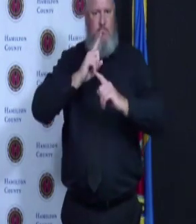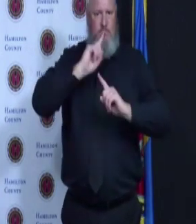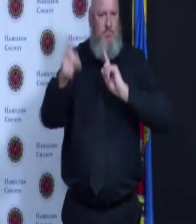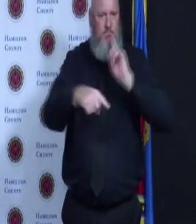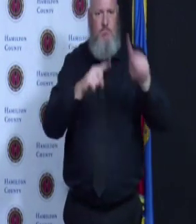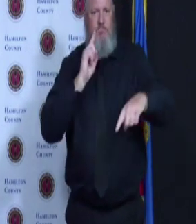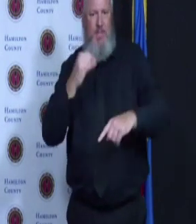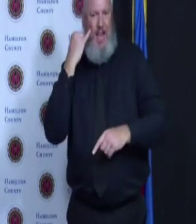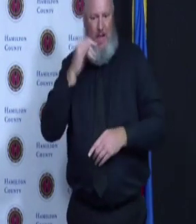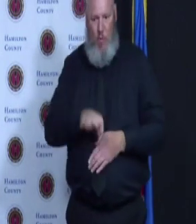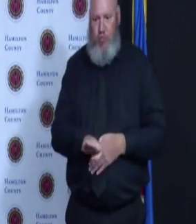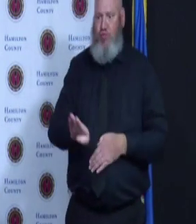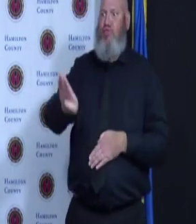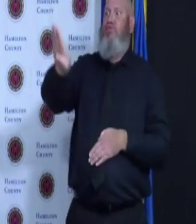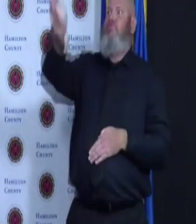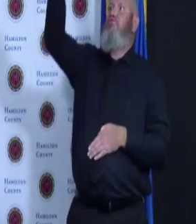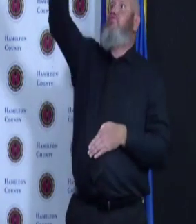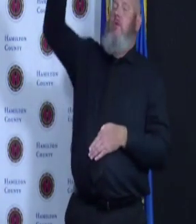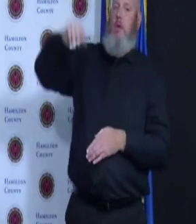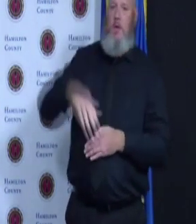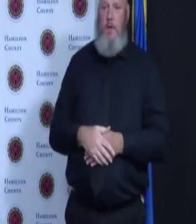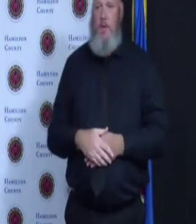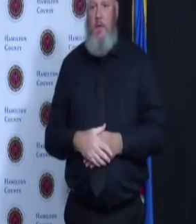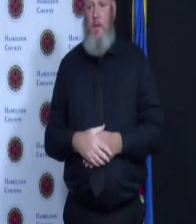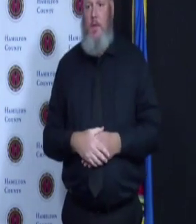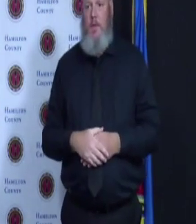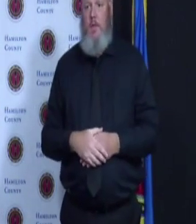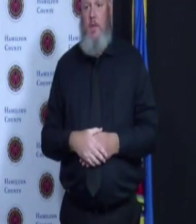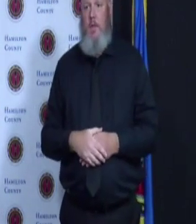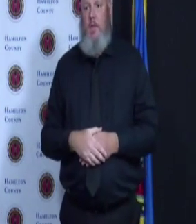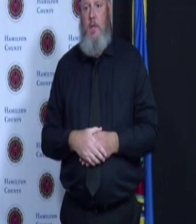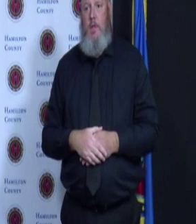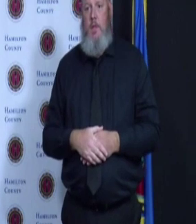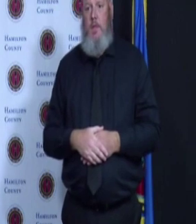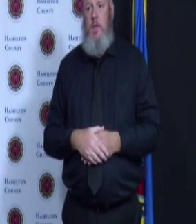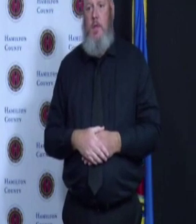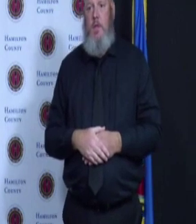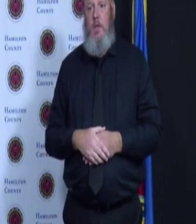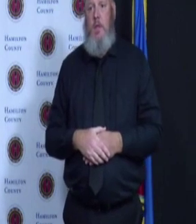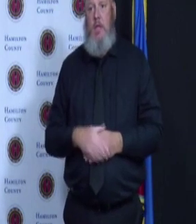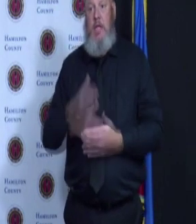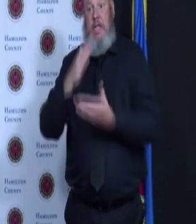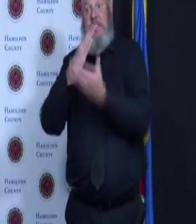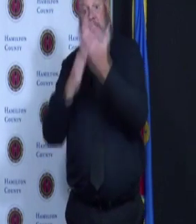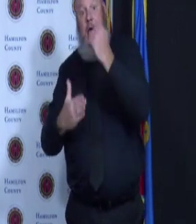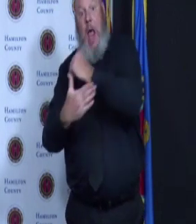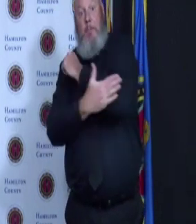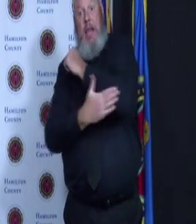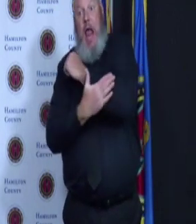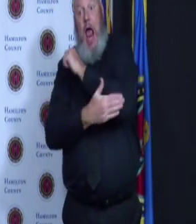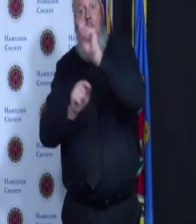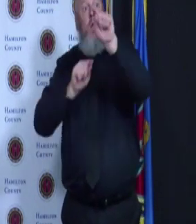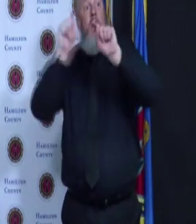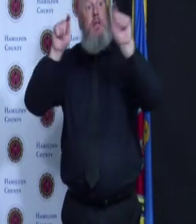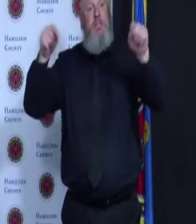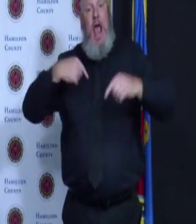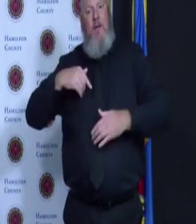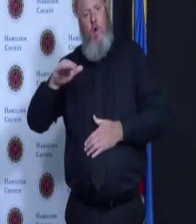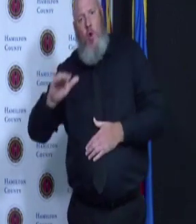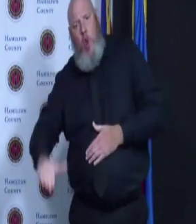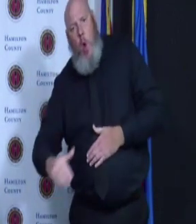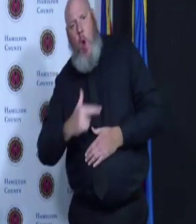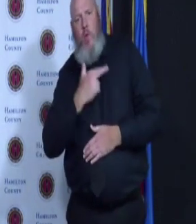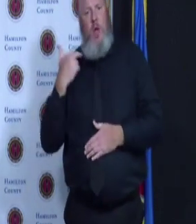eye towards reopening the economy piecemeal? I'd say at this time, it is best to follow Governor DeWine and Dr.